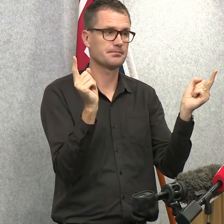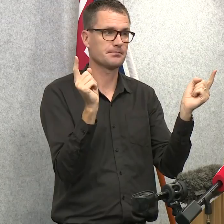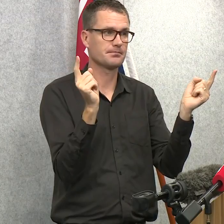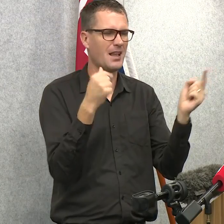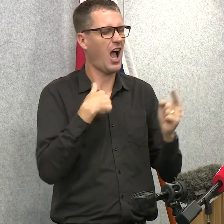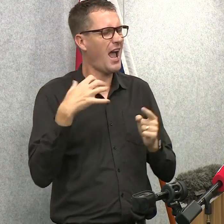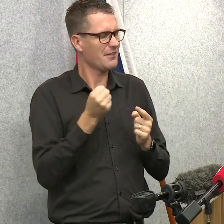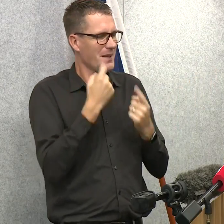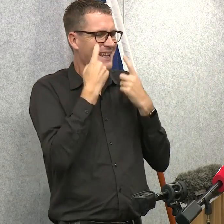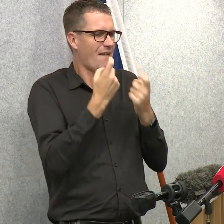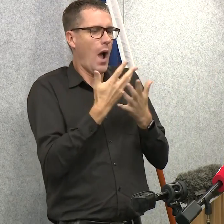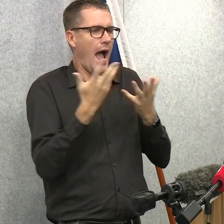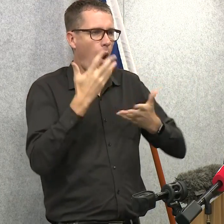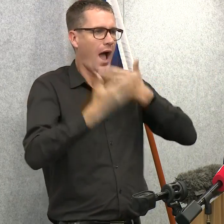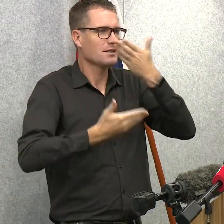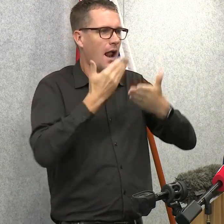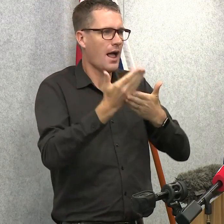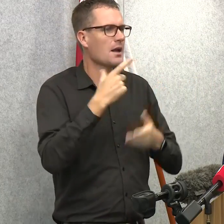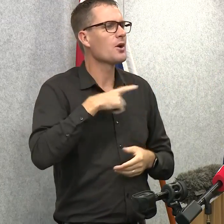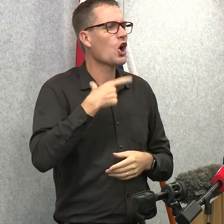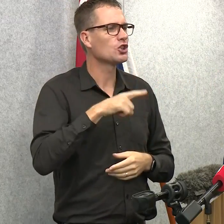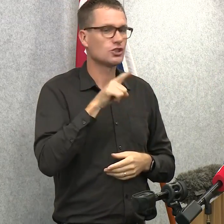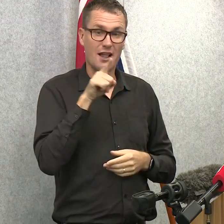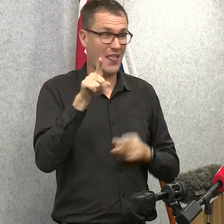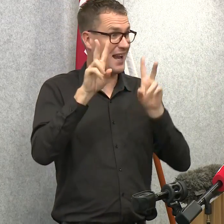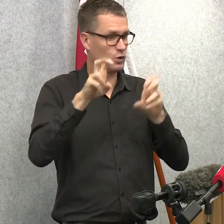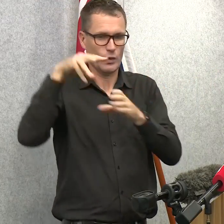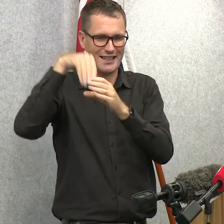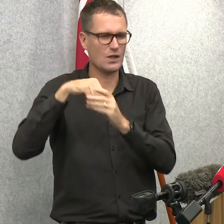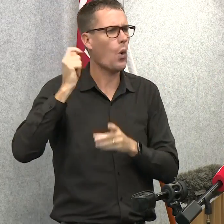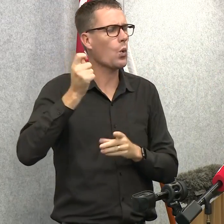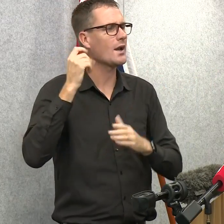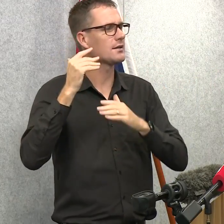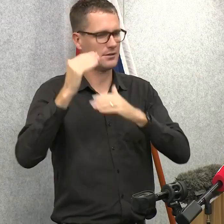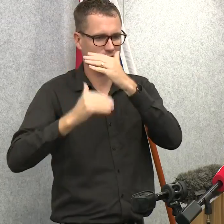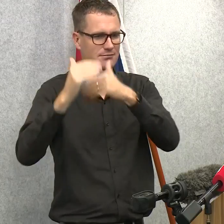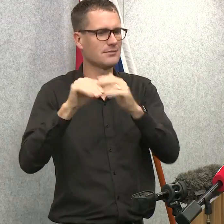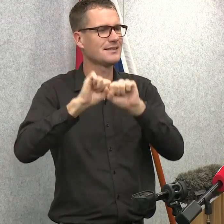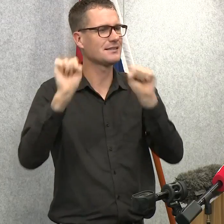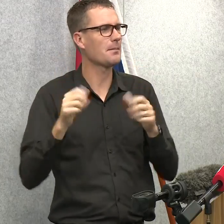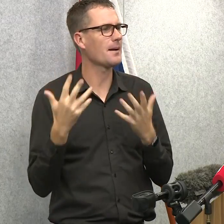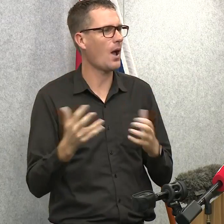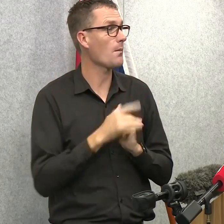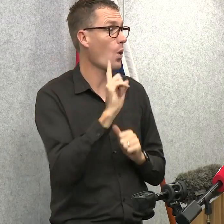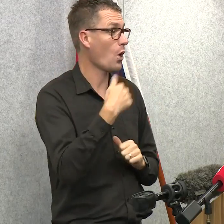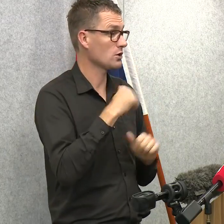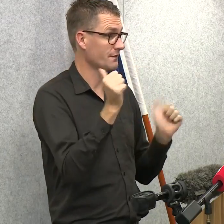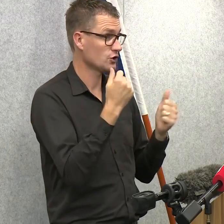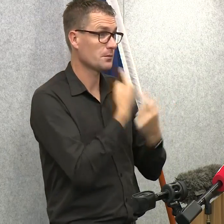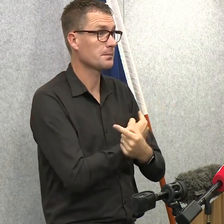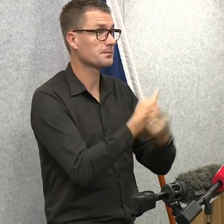careful how I couch this because the matter's now within the courts, but what we put in the public domain is the fact